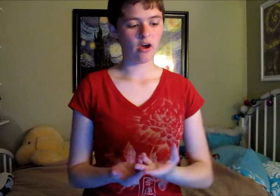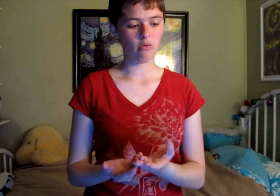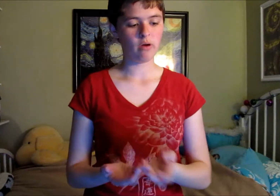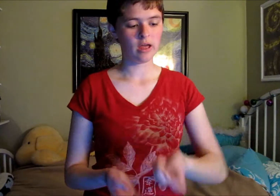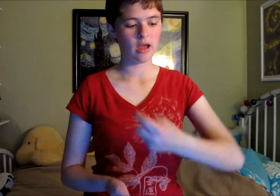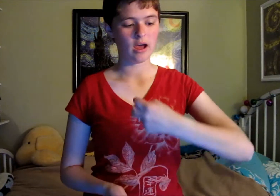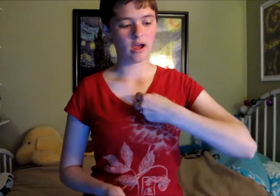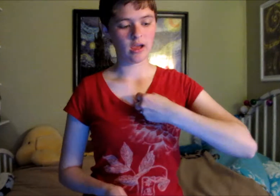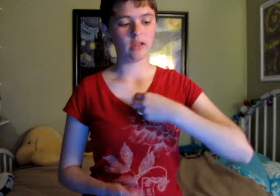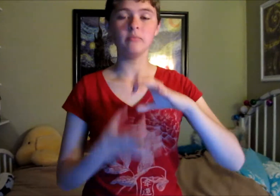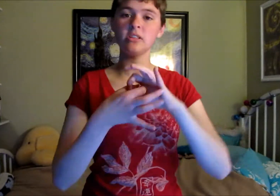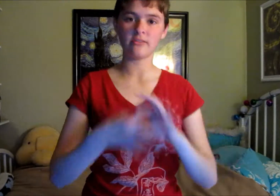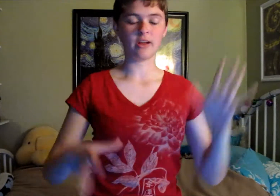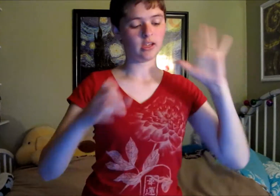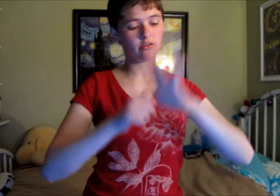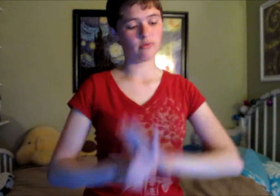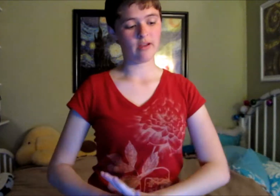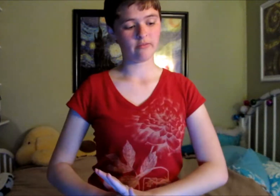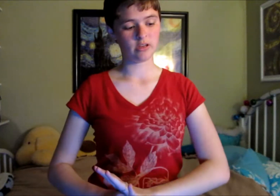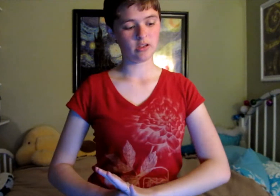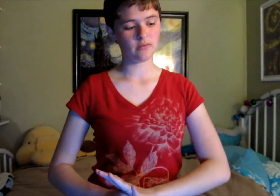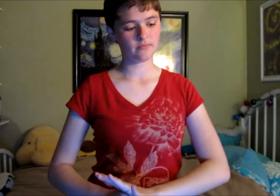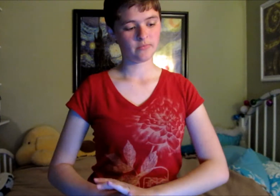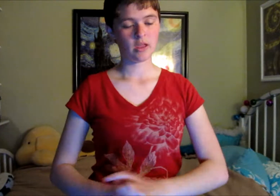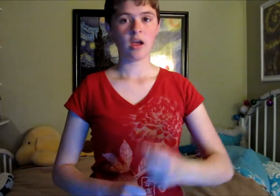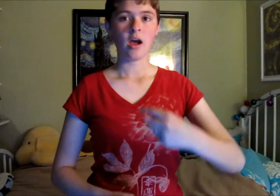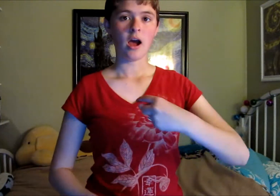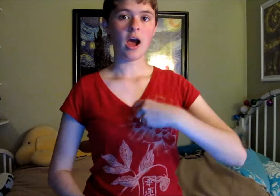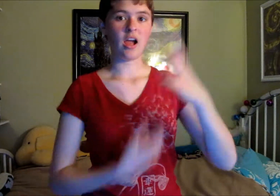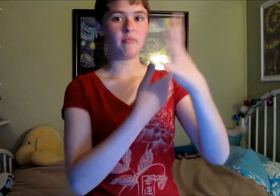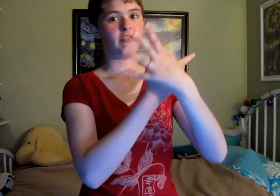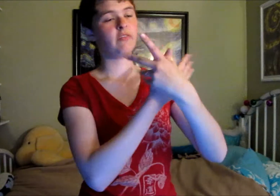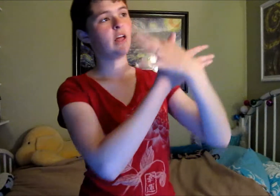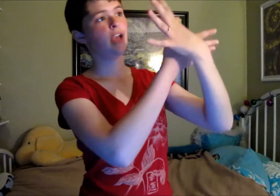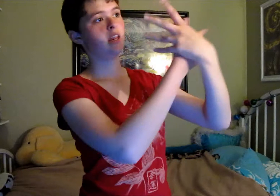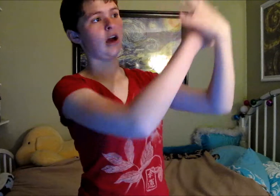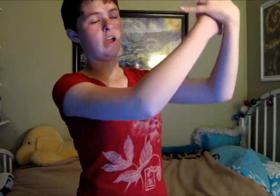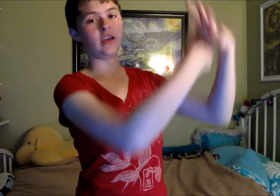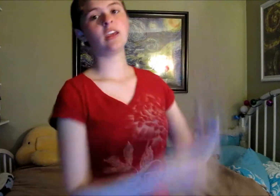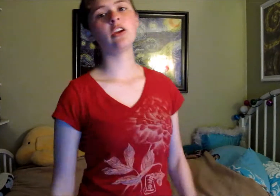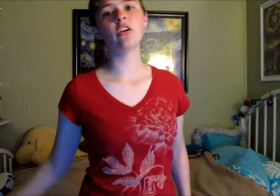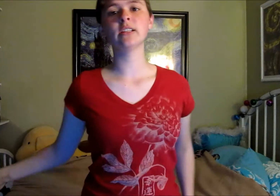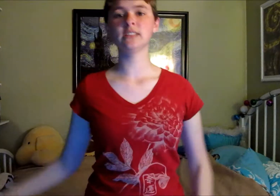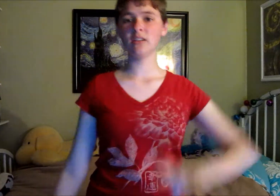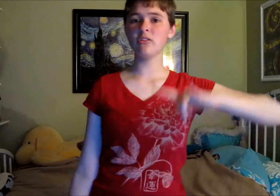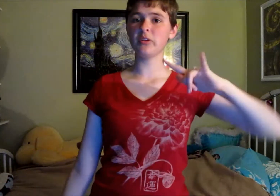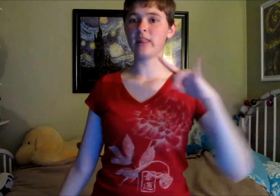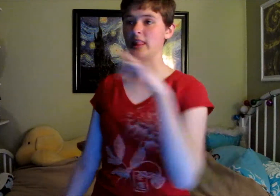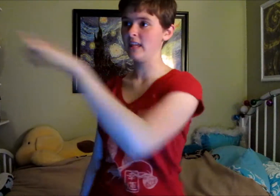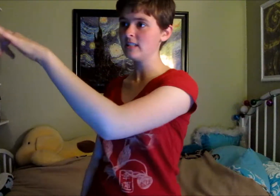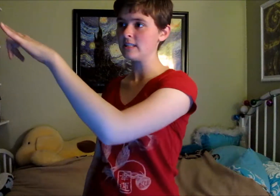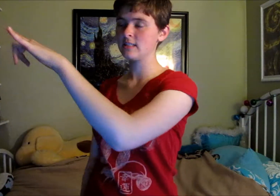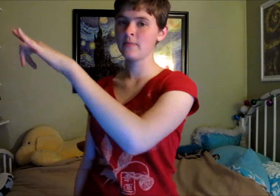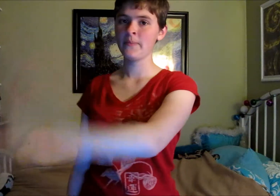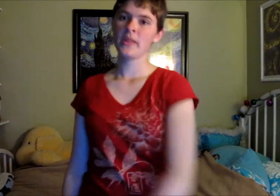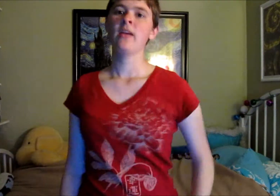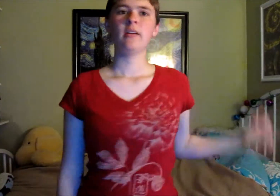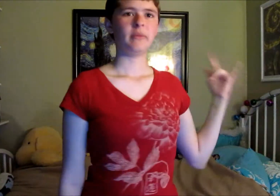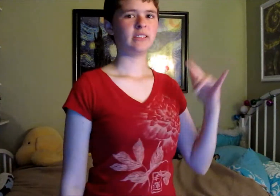how I'm defying gravity. I'm flying high. Here, instead of doing this, because